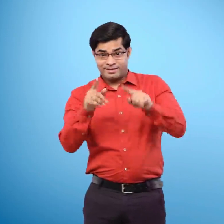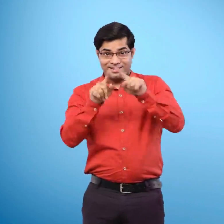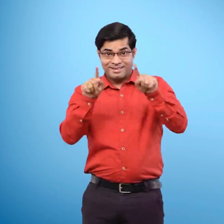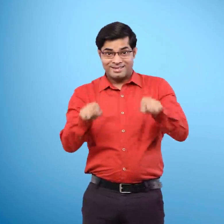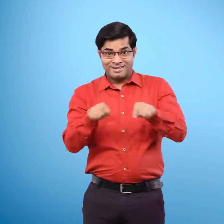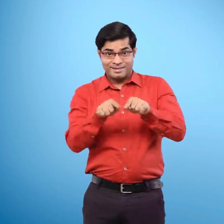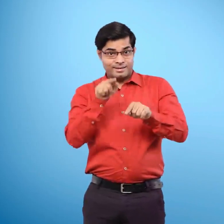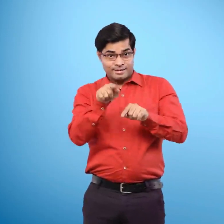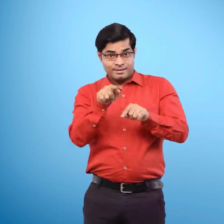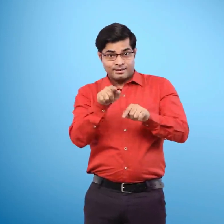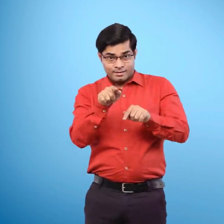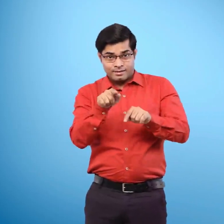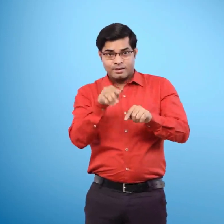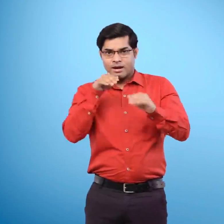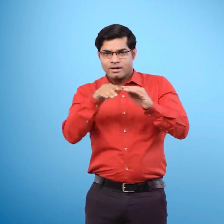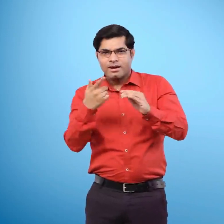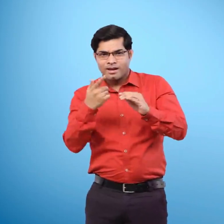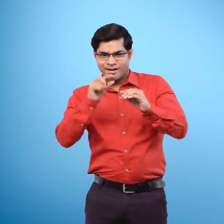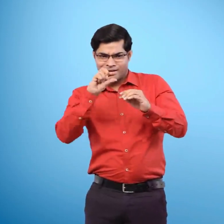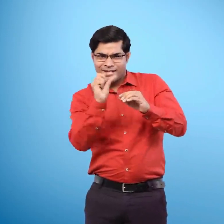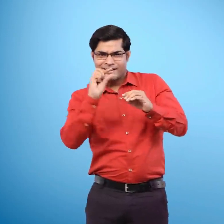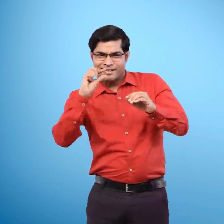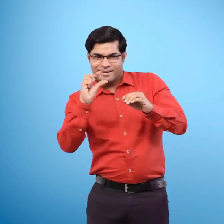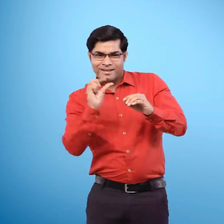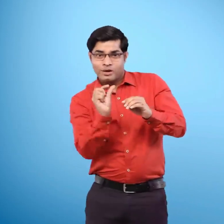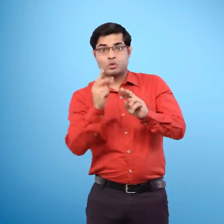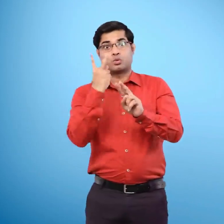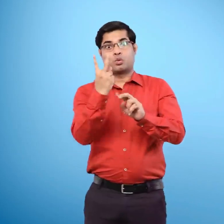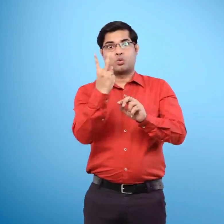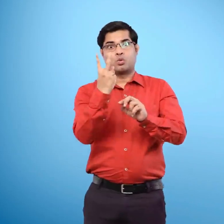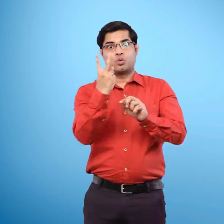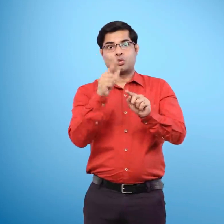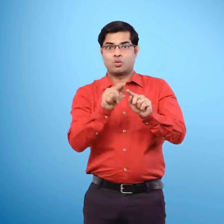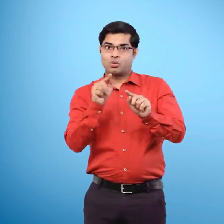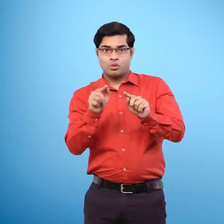Box 2. Pair of small purple circles kept side by side.